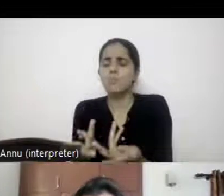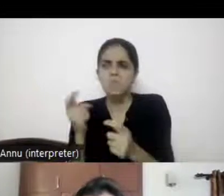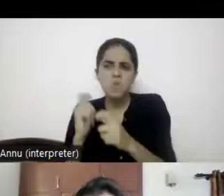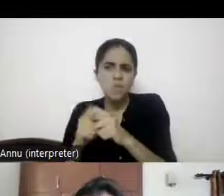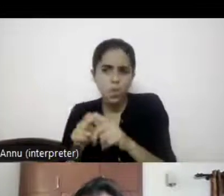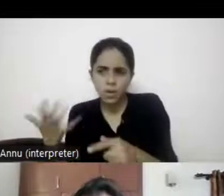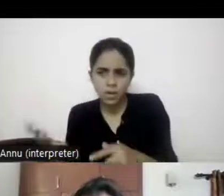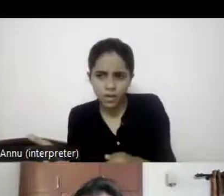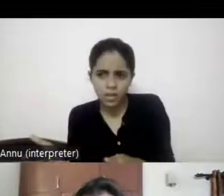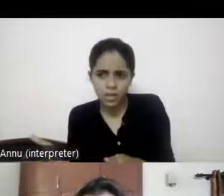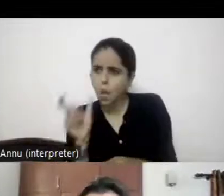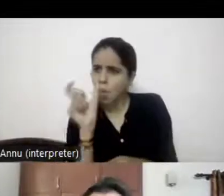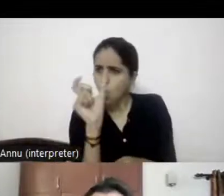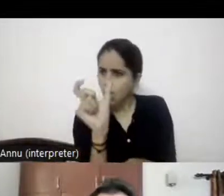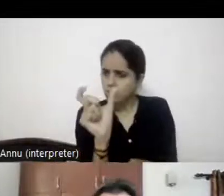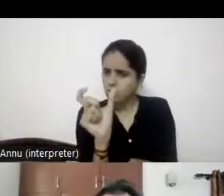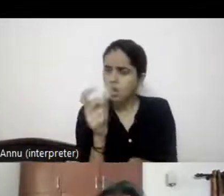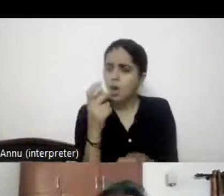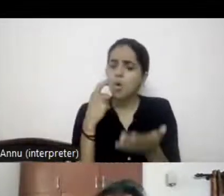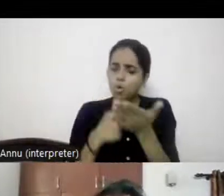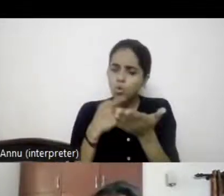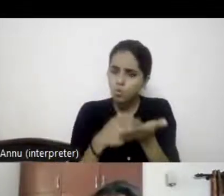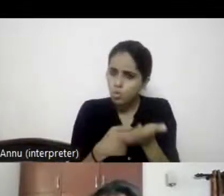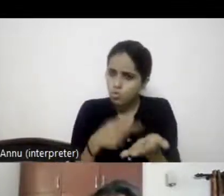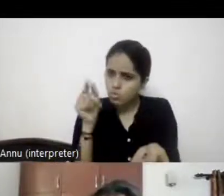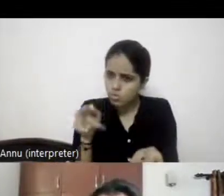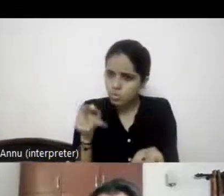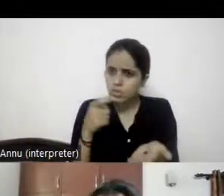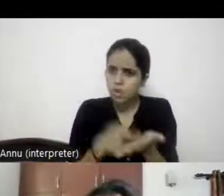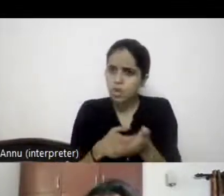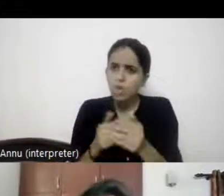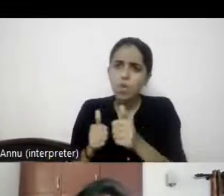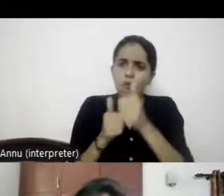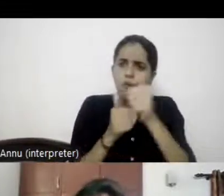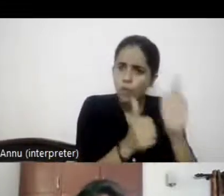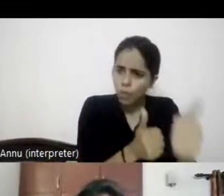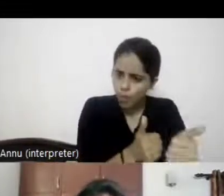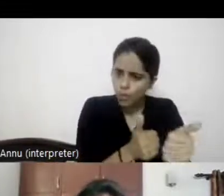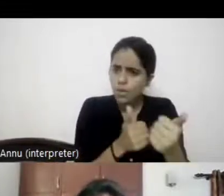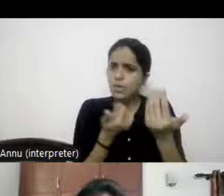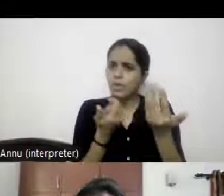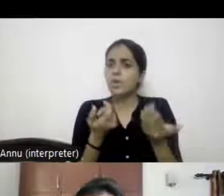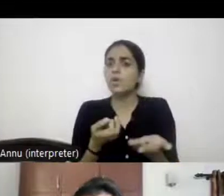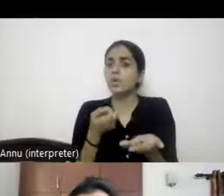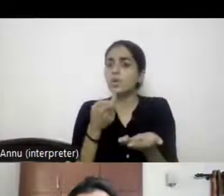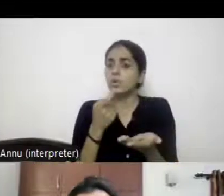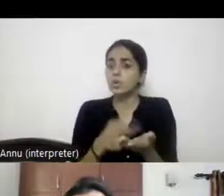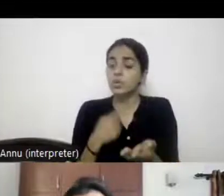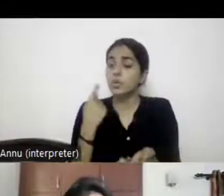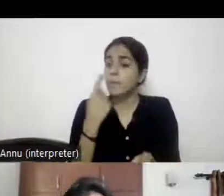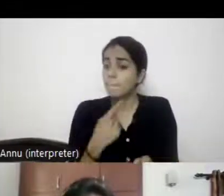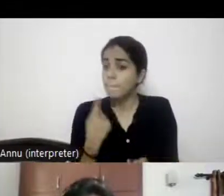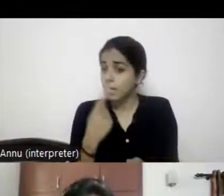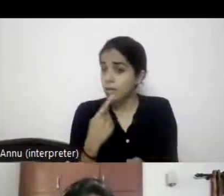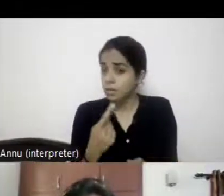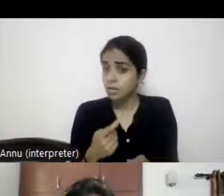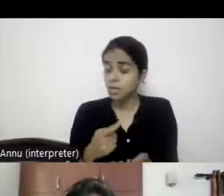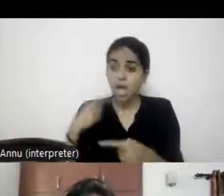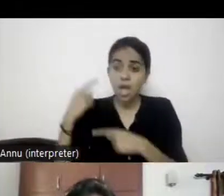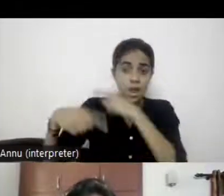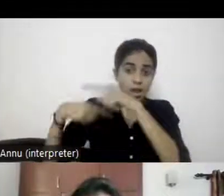the norm, somebody who is not the standard, somebody who is not